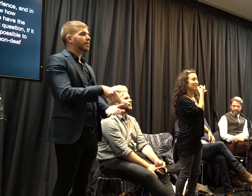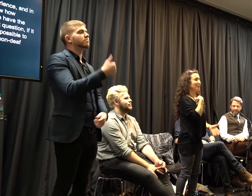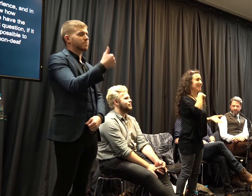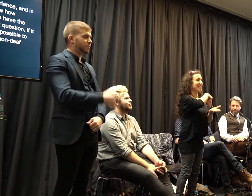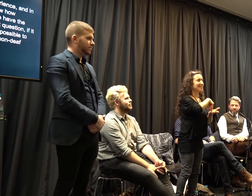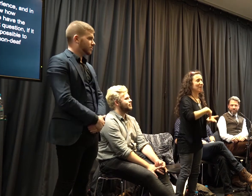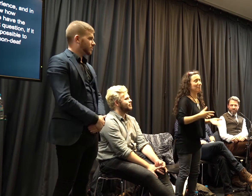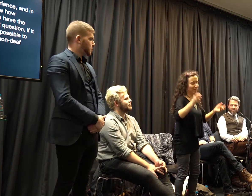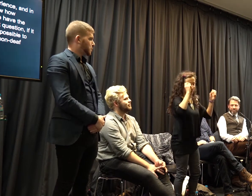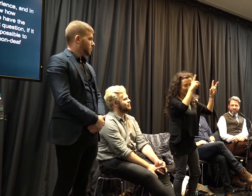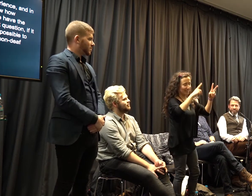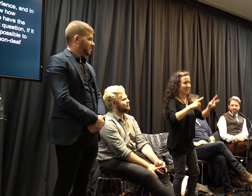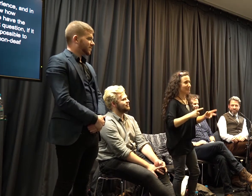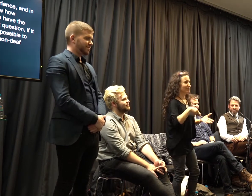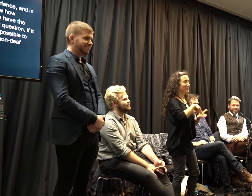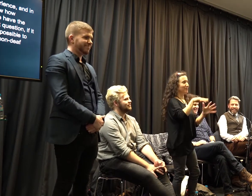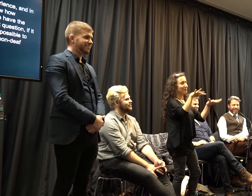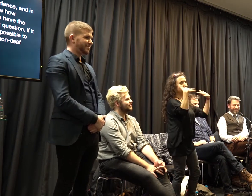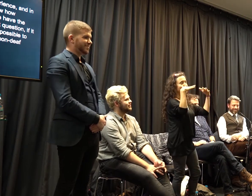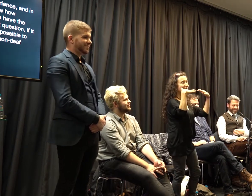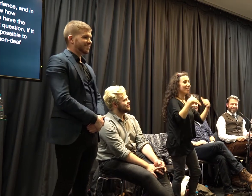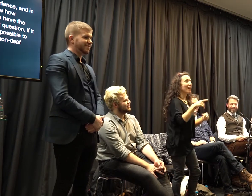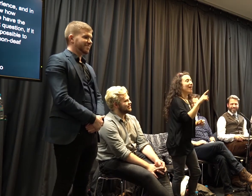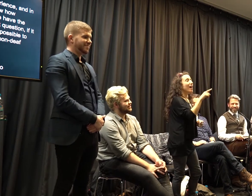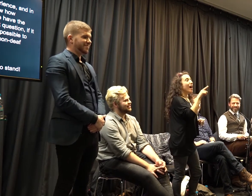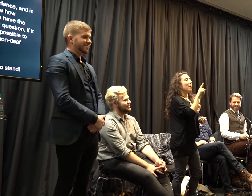Oh, I'll stand up. I've been asked to stand. So